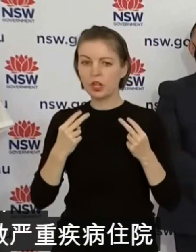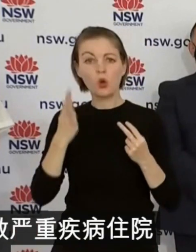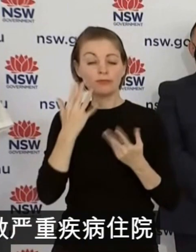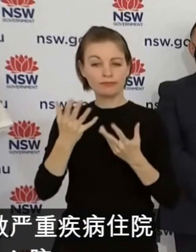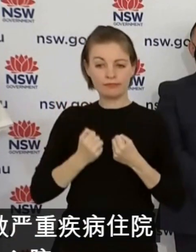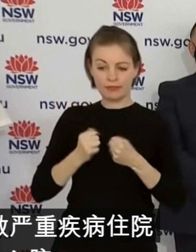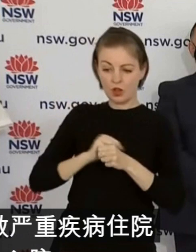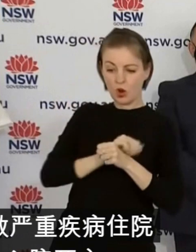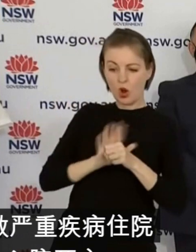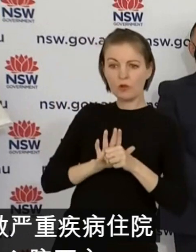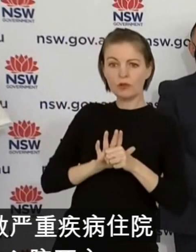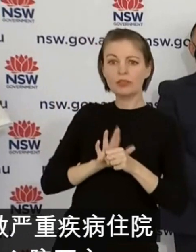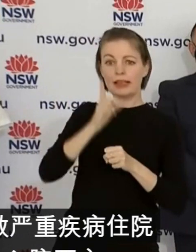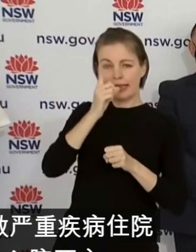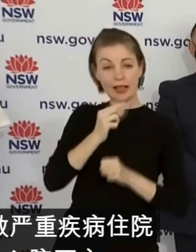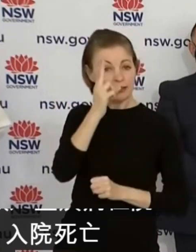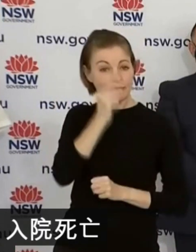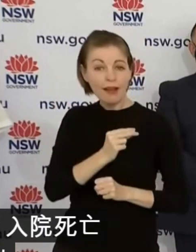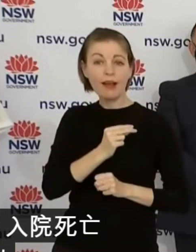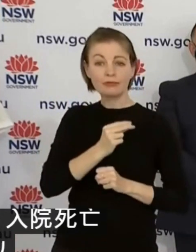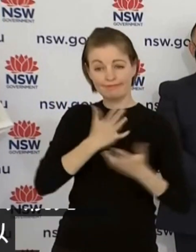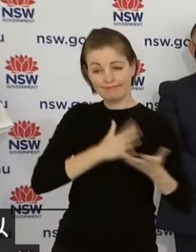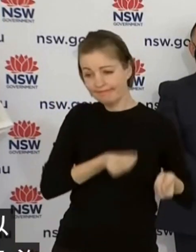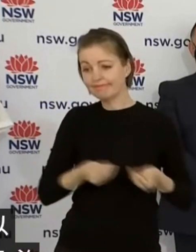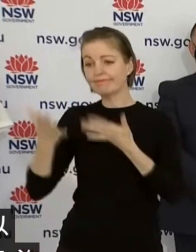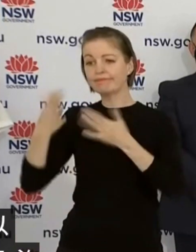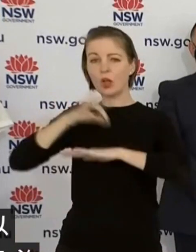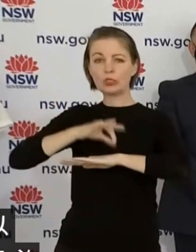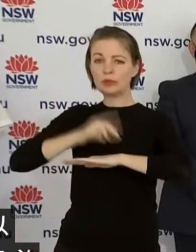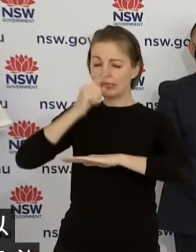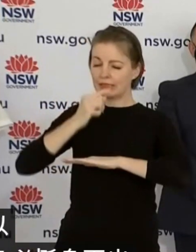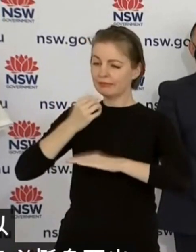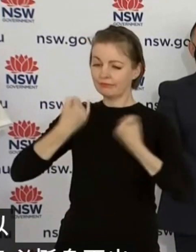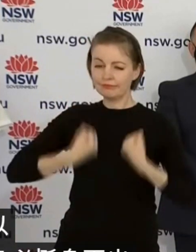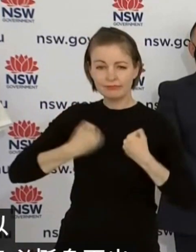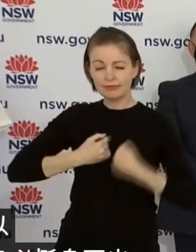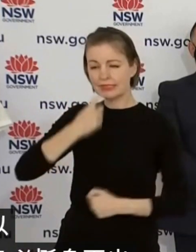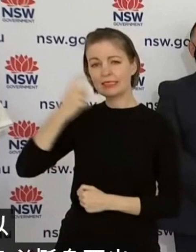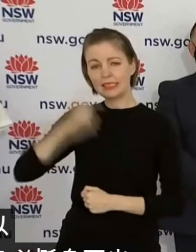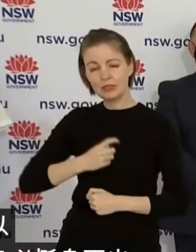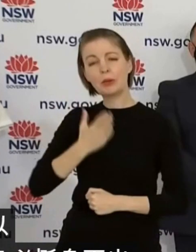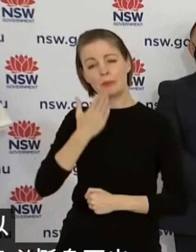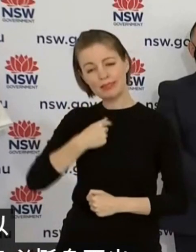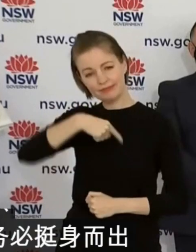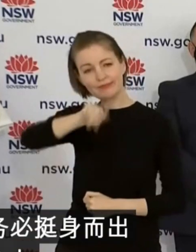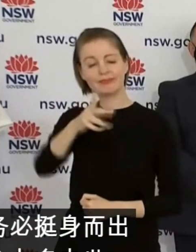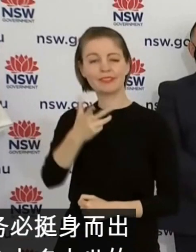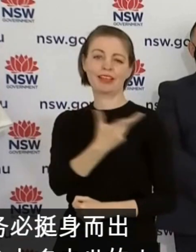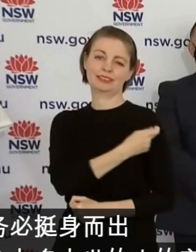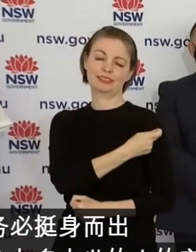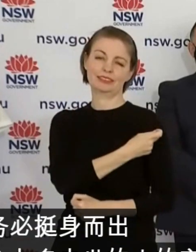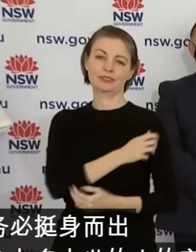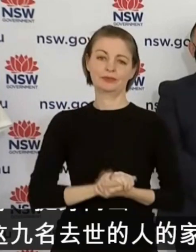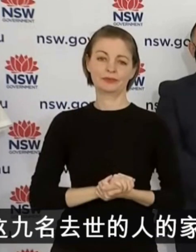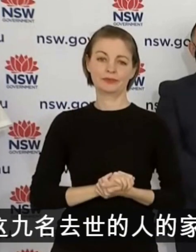hospitalisations, ICU admissions, deaths. So please do come forward to get vaccinated. To the